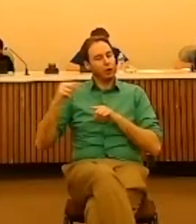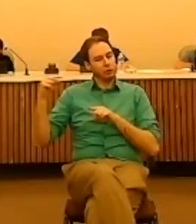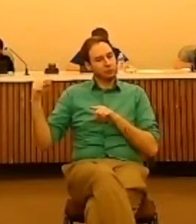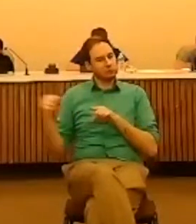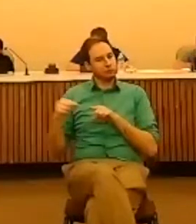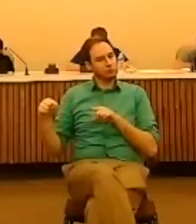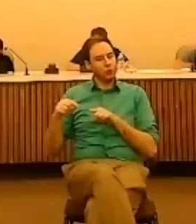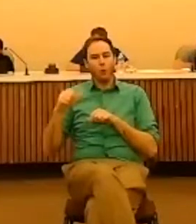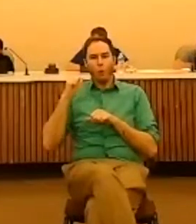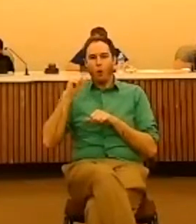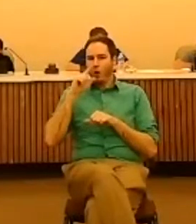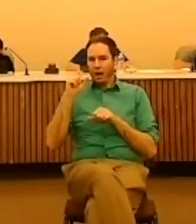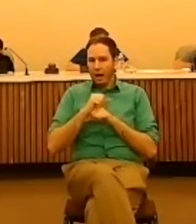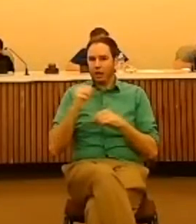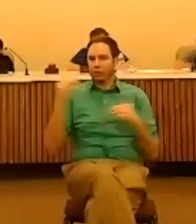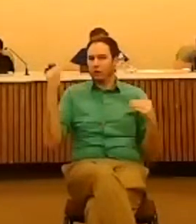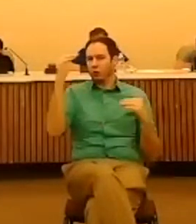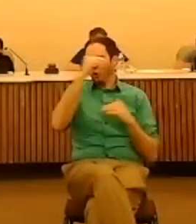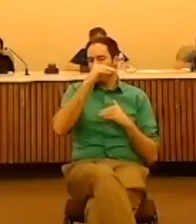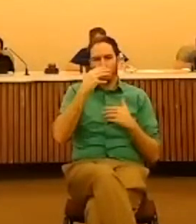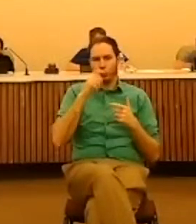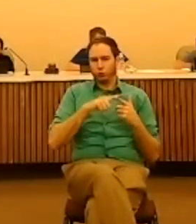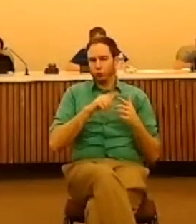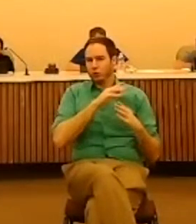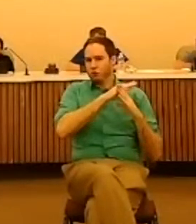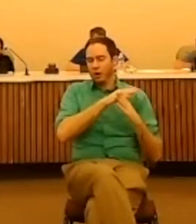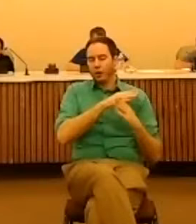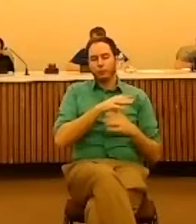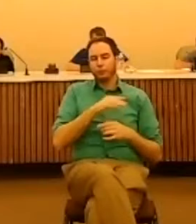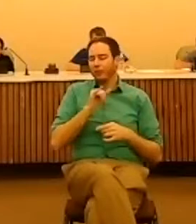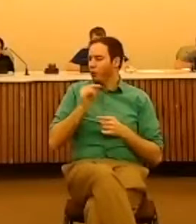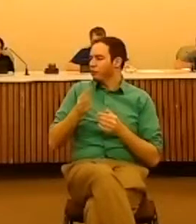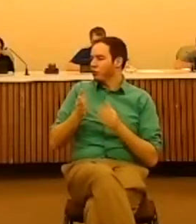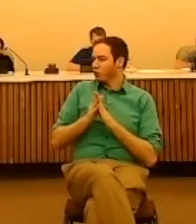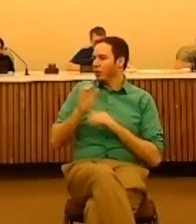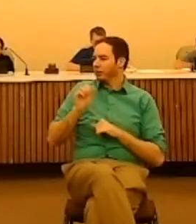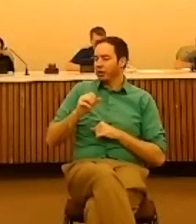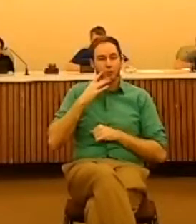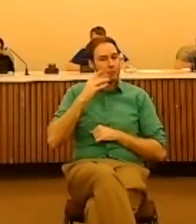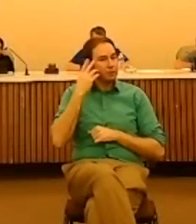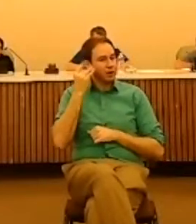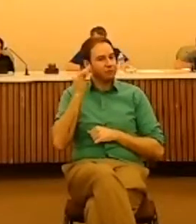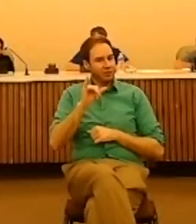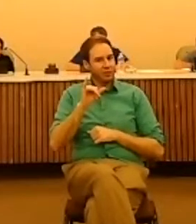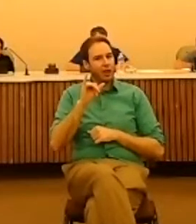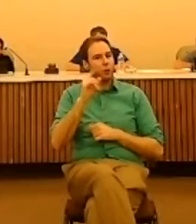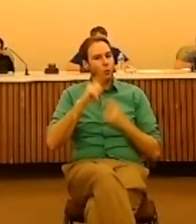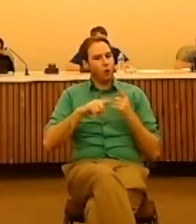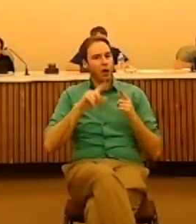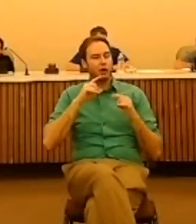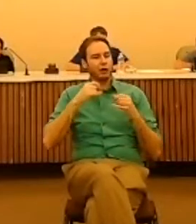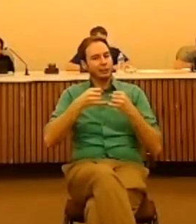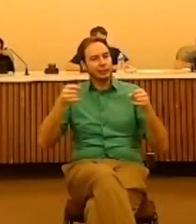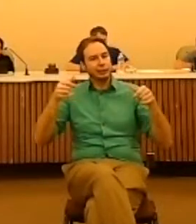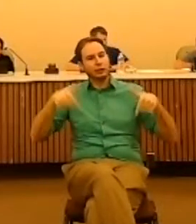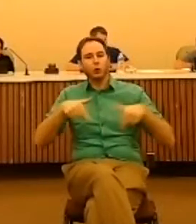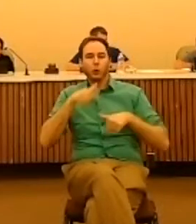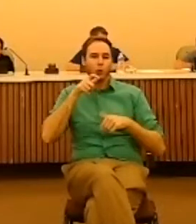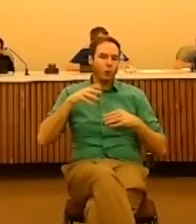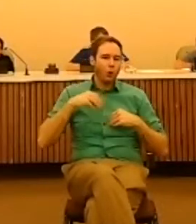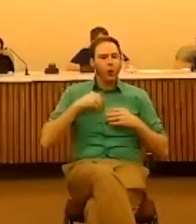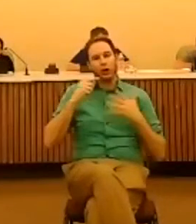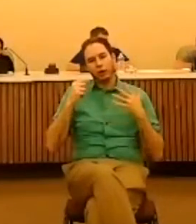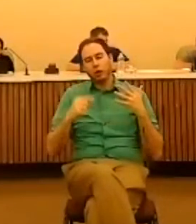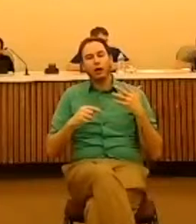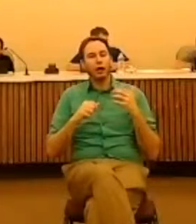and down through there. But not for That was traffic. one of our requests. So one of the issues is because of the easements through there and who owns the land,